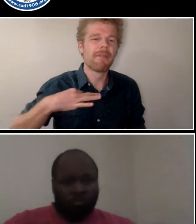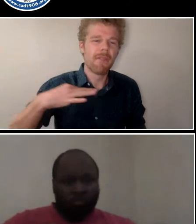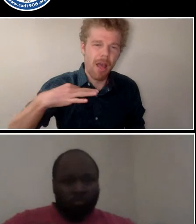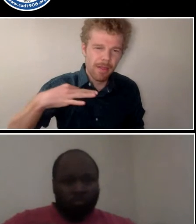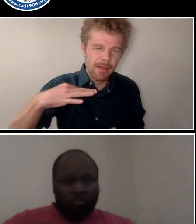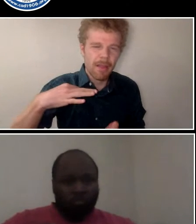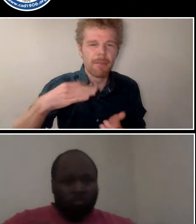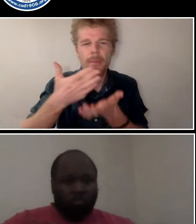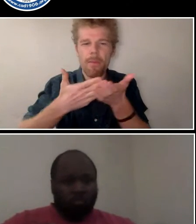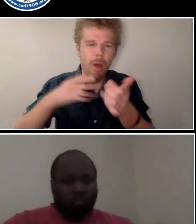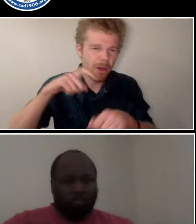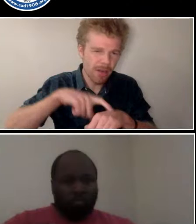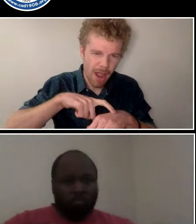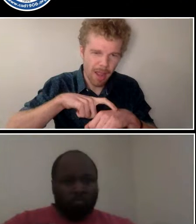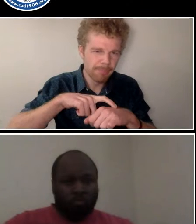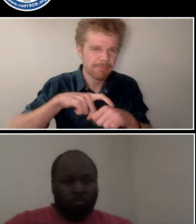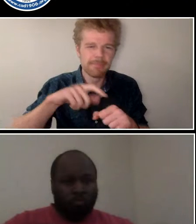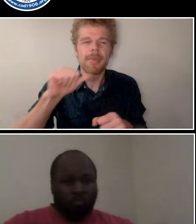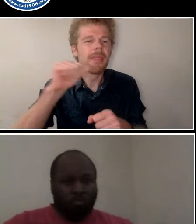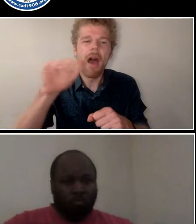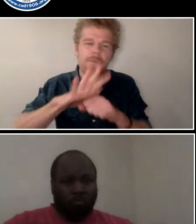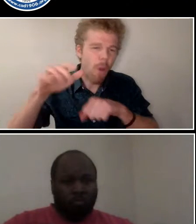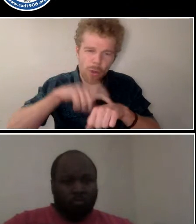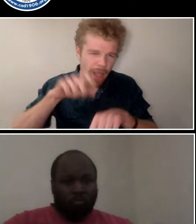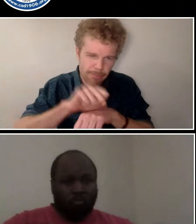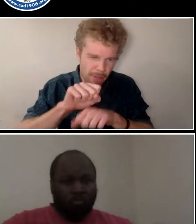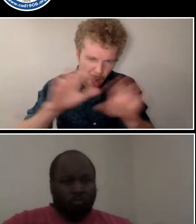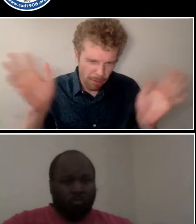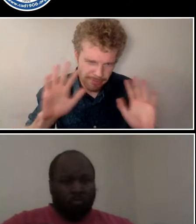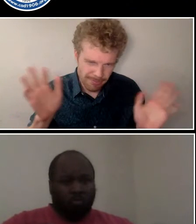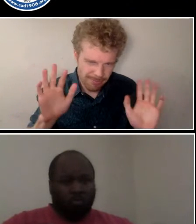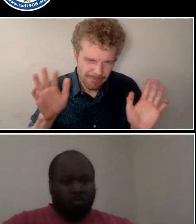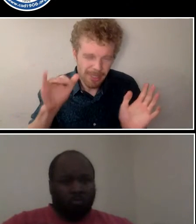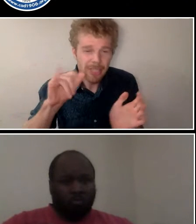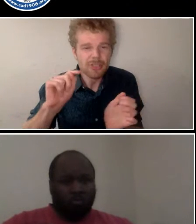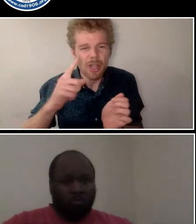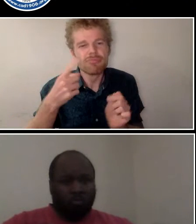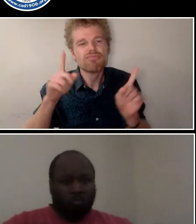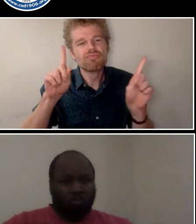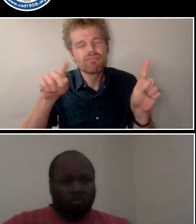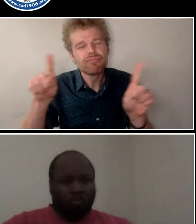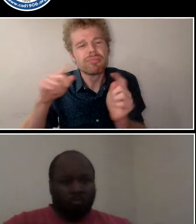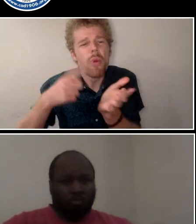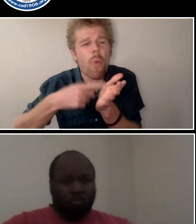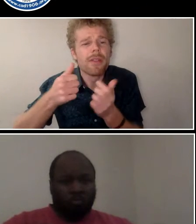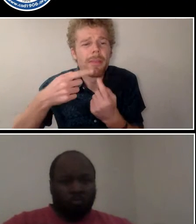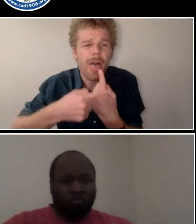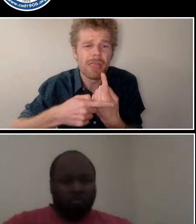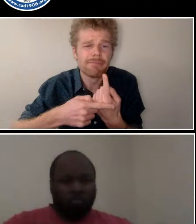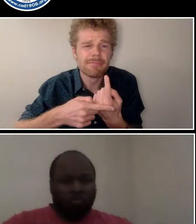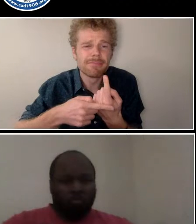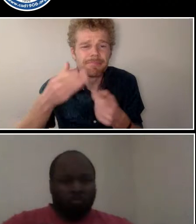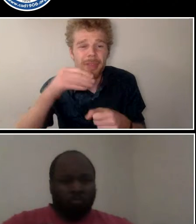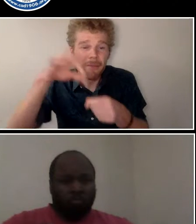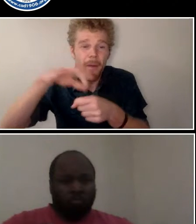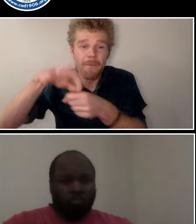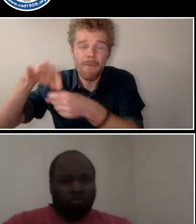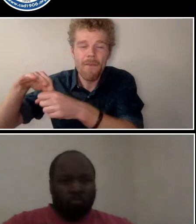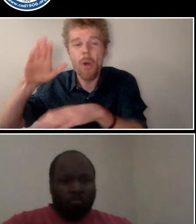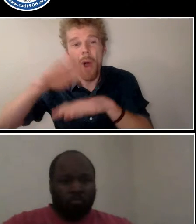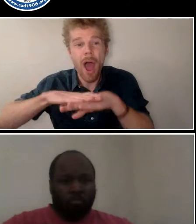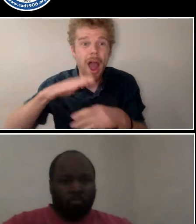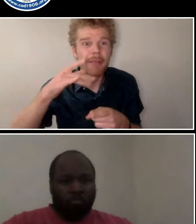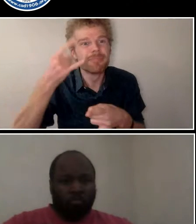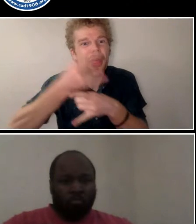The neighborhood commission is just what the two of us happen to be part of. And it's a part-time organization. It's not full-time